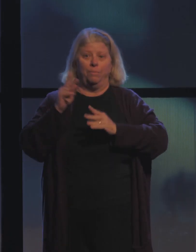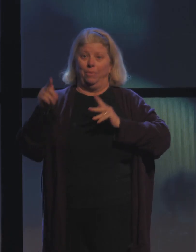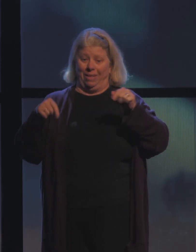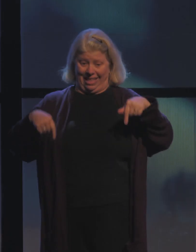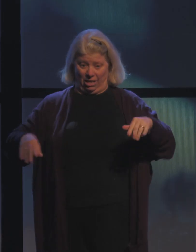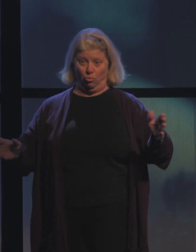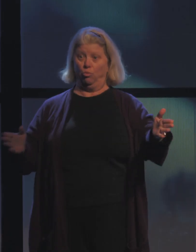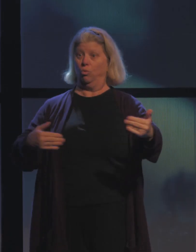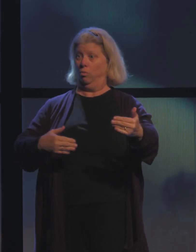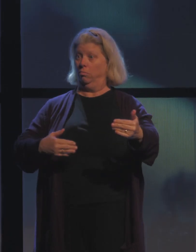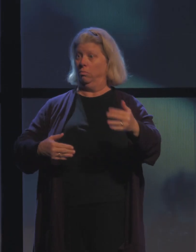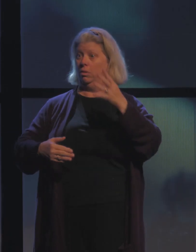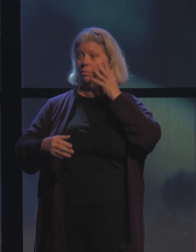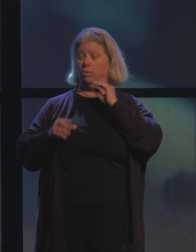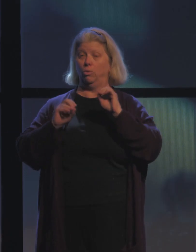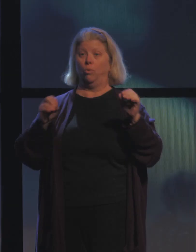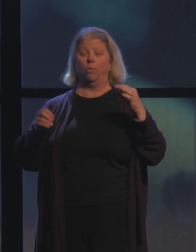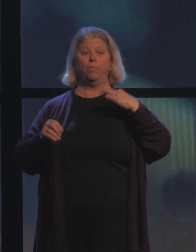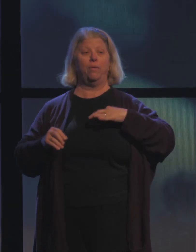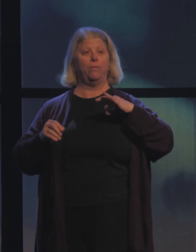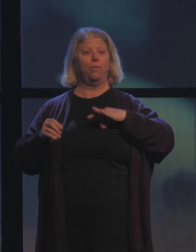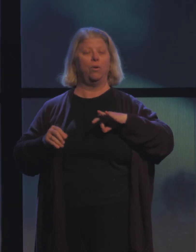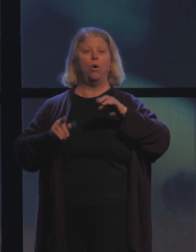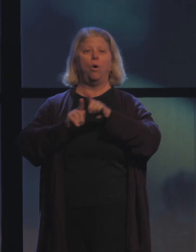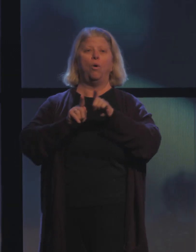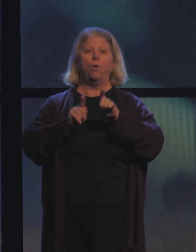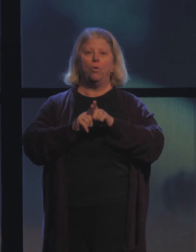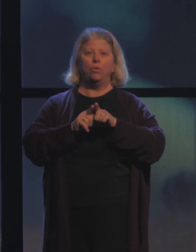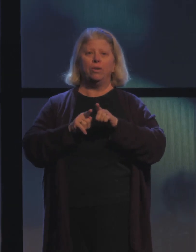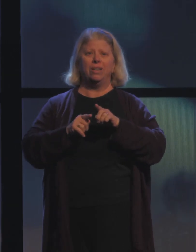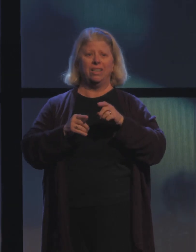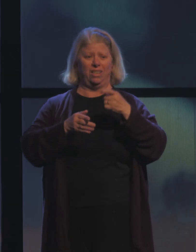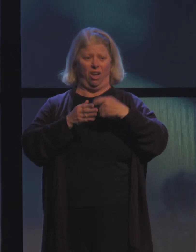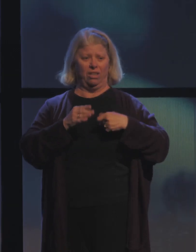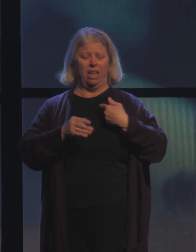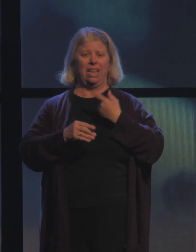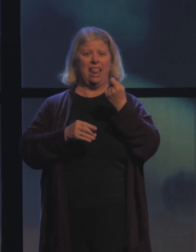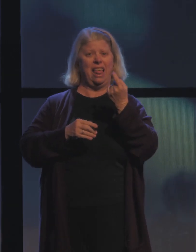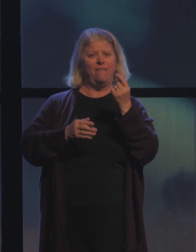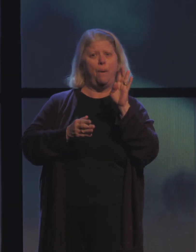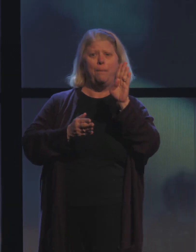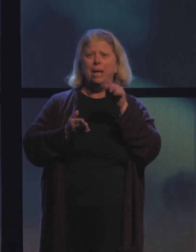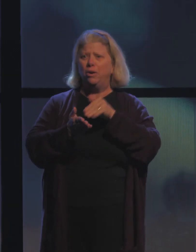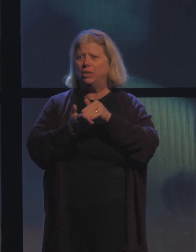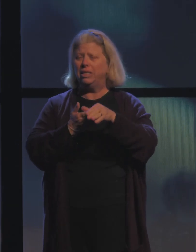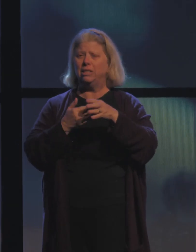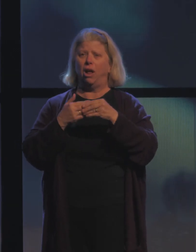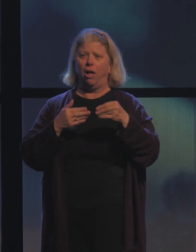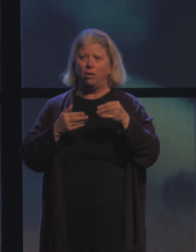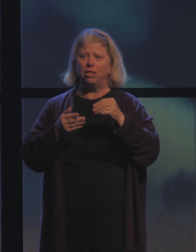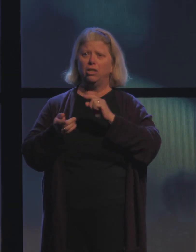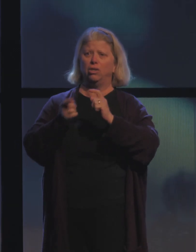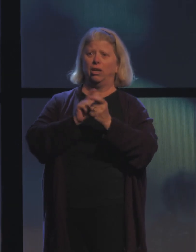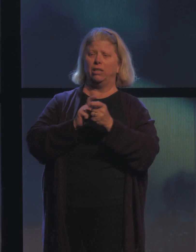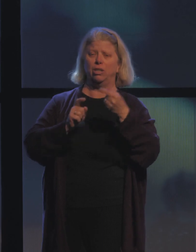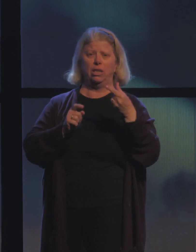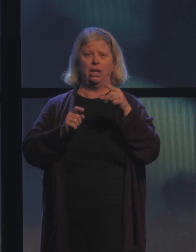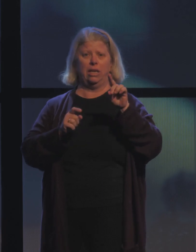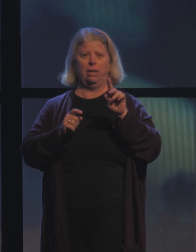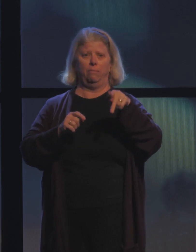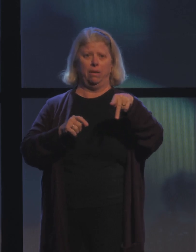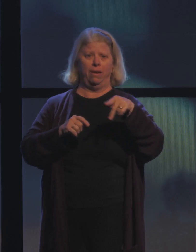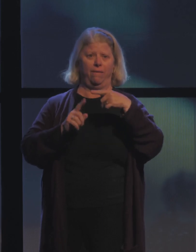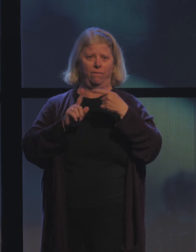very room. And it cost the US $11 billion in adjusted GDP from